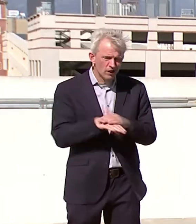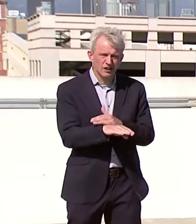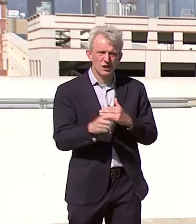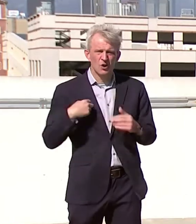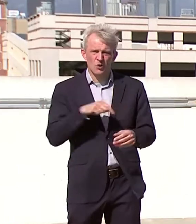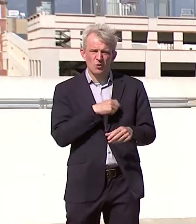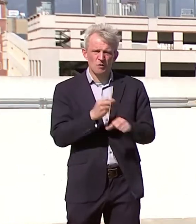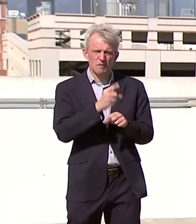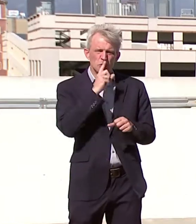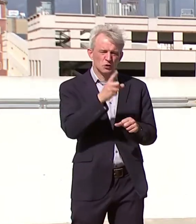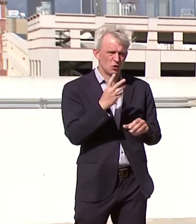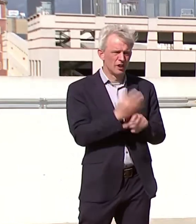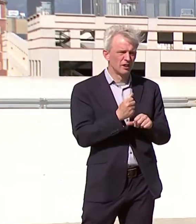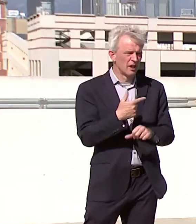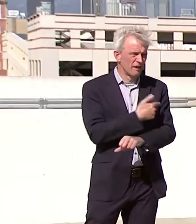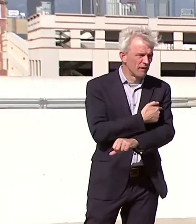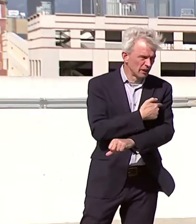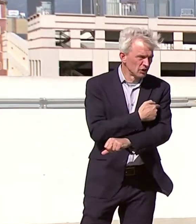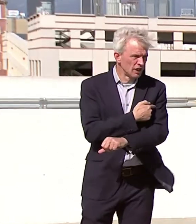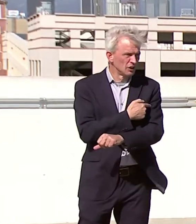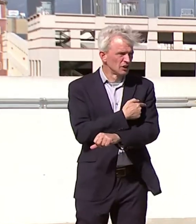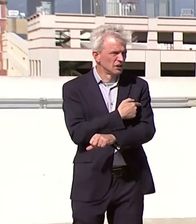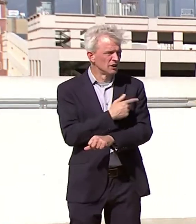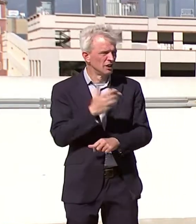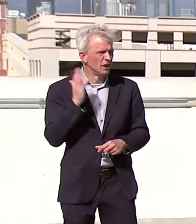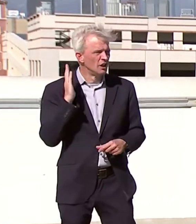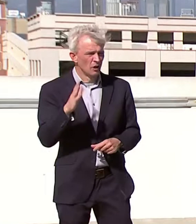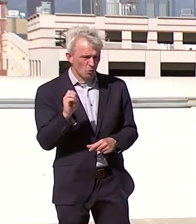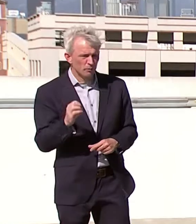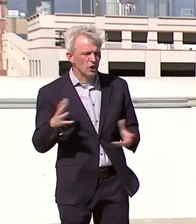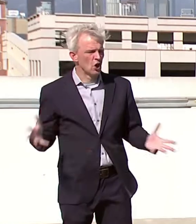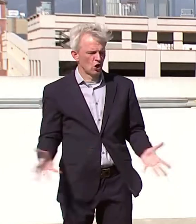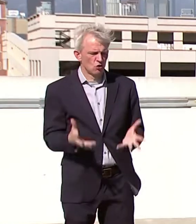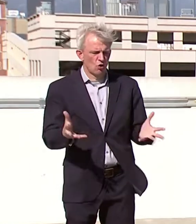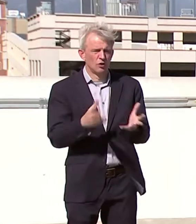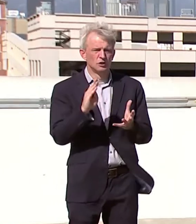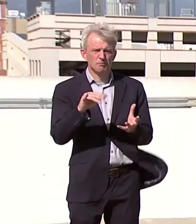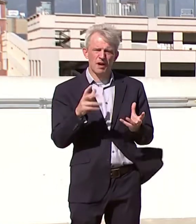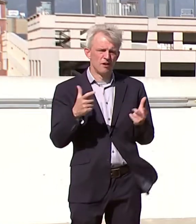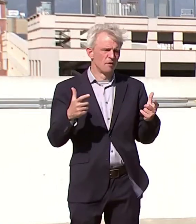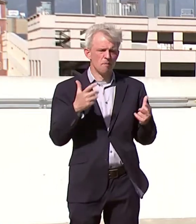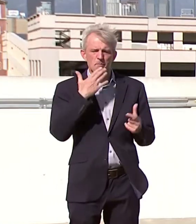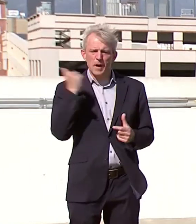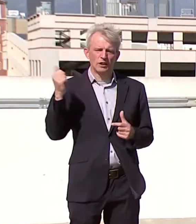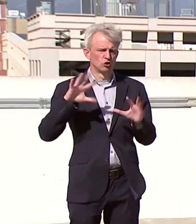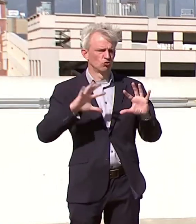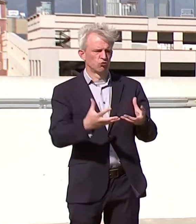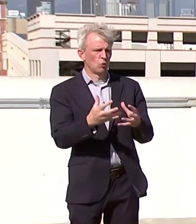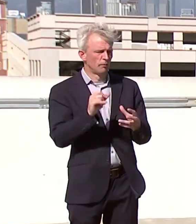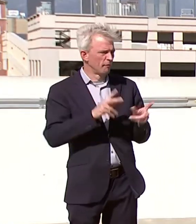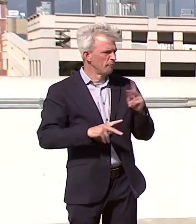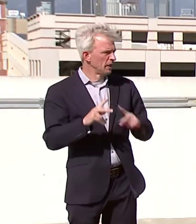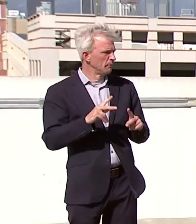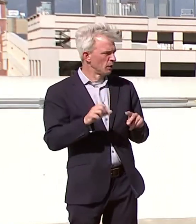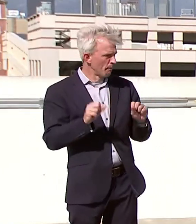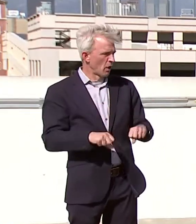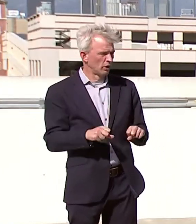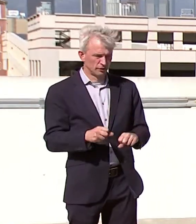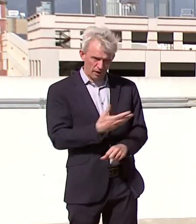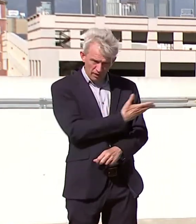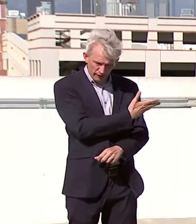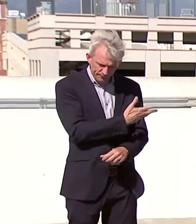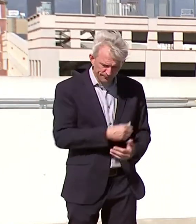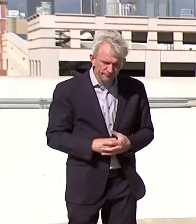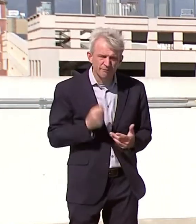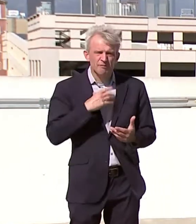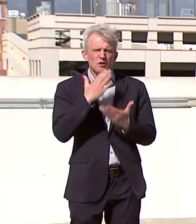that they can get the vaccination, and they're going to be encouraged by the greatest group of people possible. So I just want to thank again